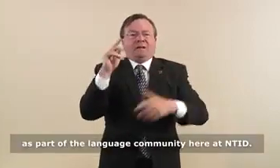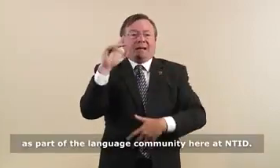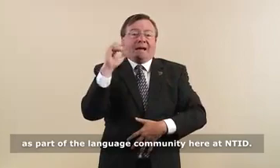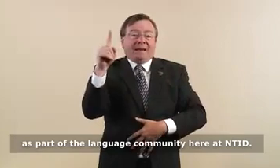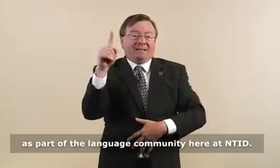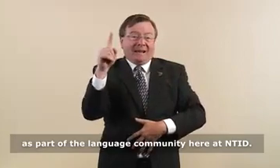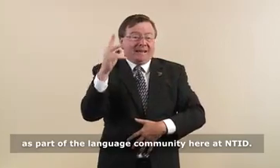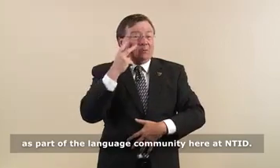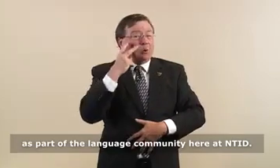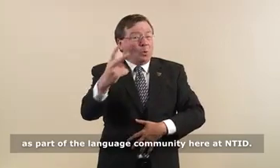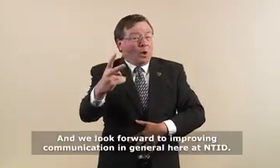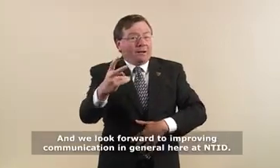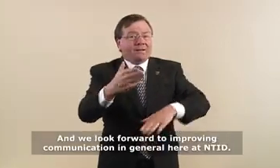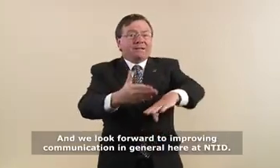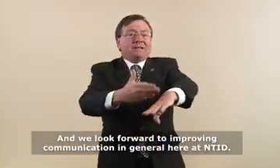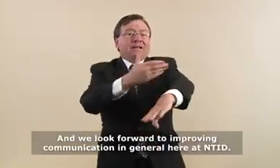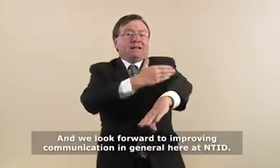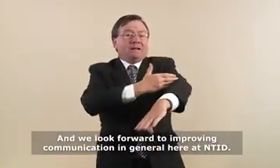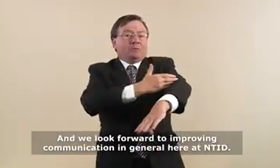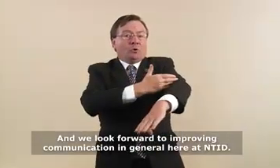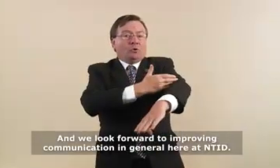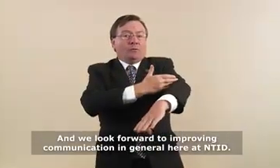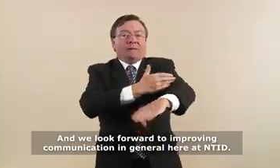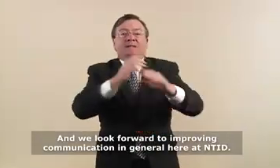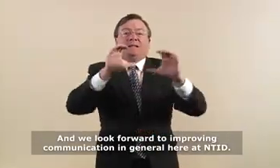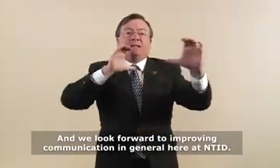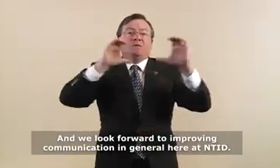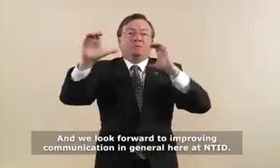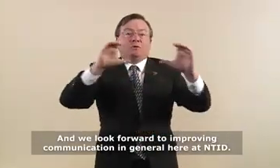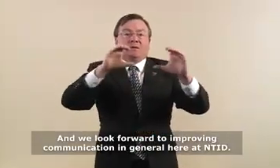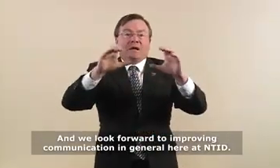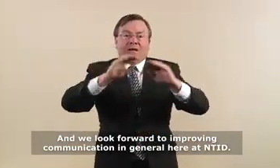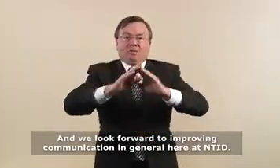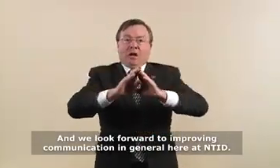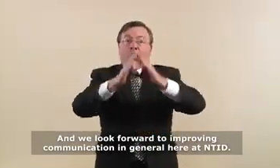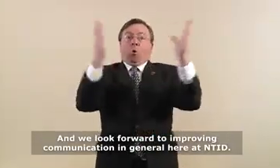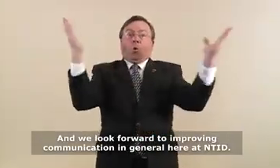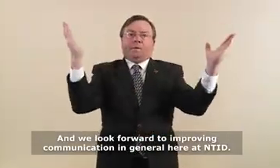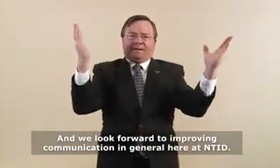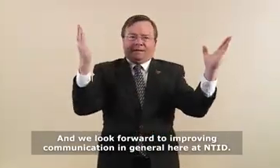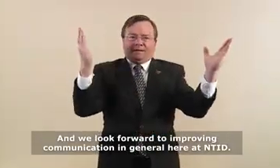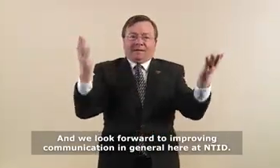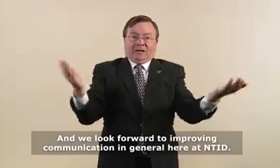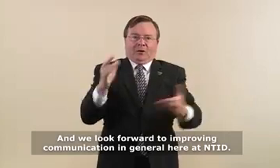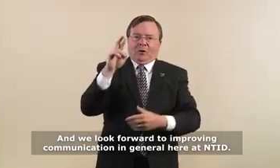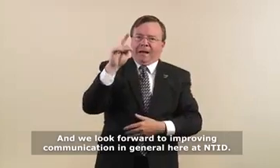NTID, and we look forward to improving communication in general here at NTID.